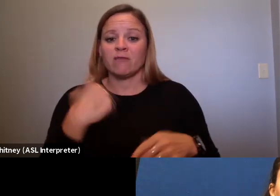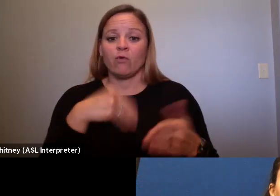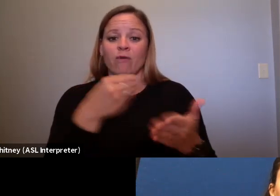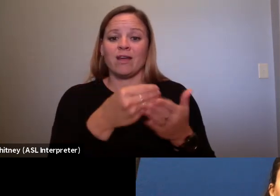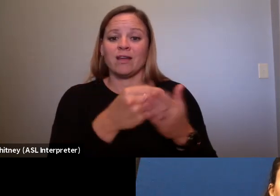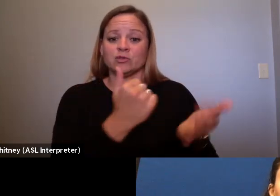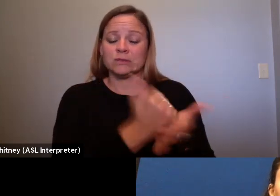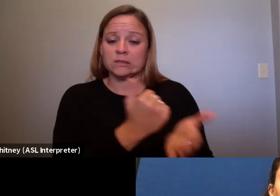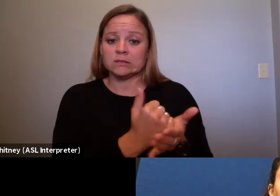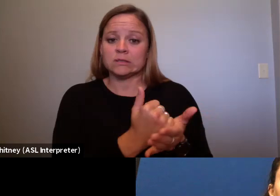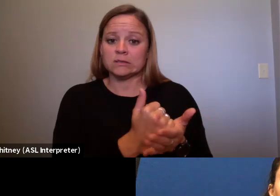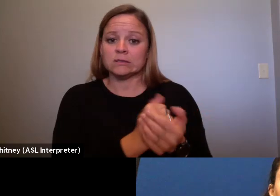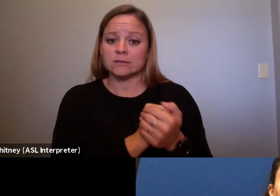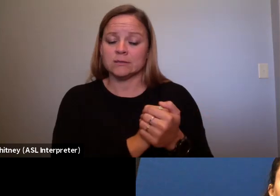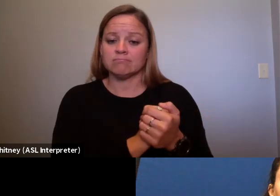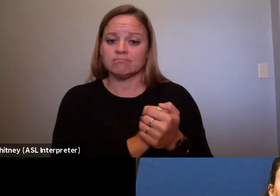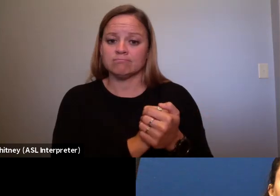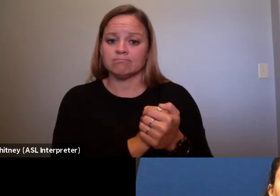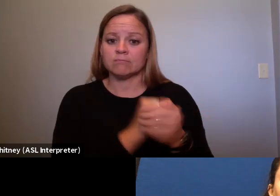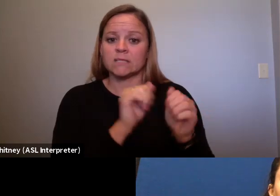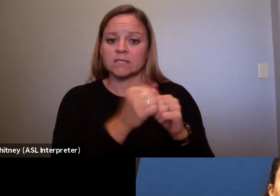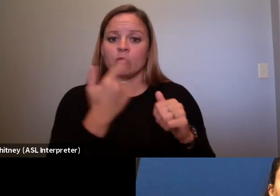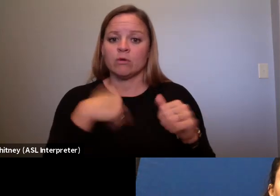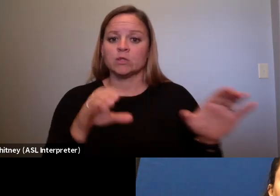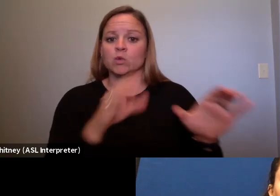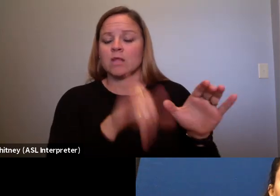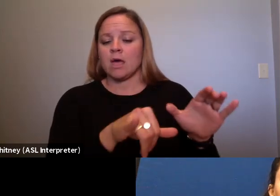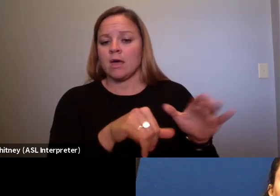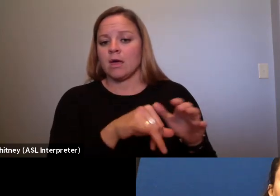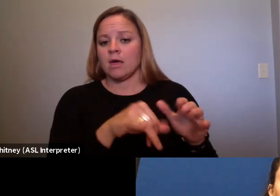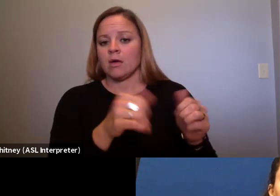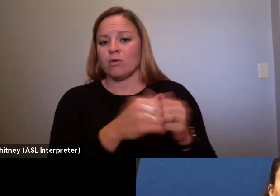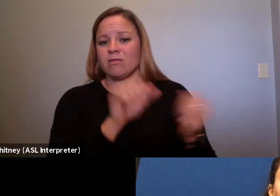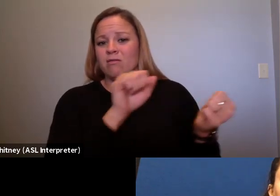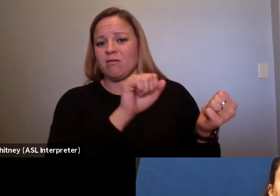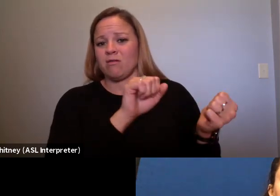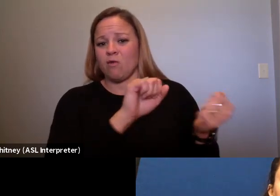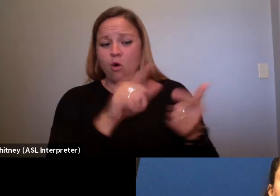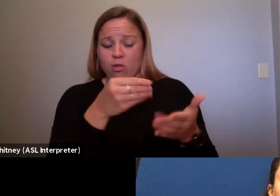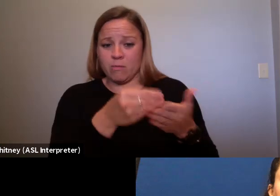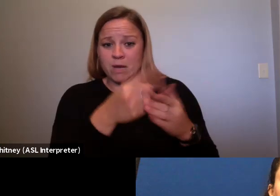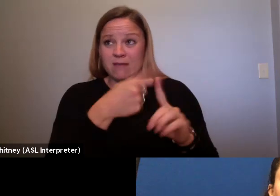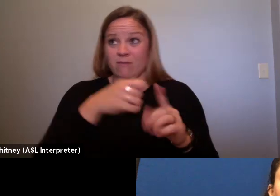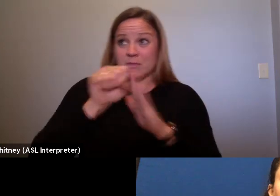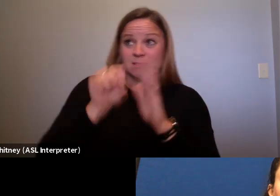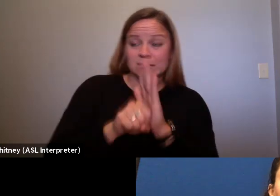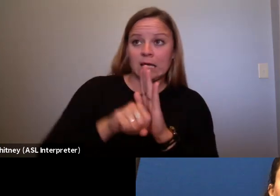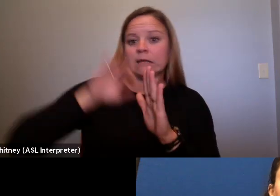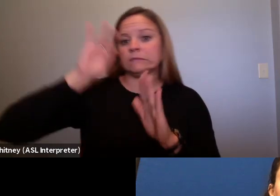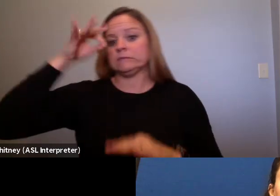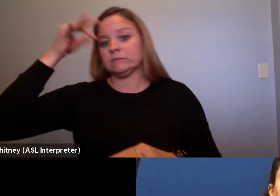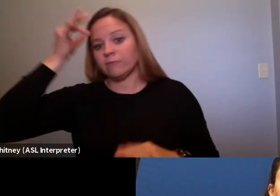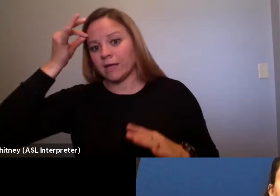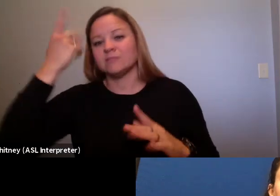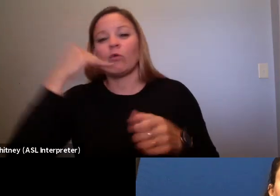assistance is how we have been doing it now with all this money that is coming up from the state, from the feds for